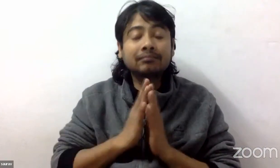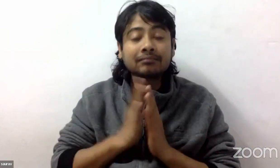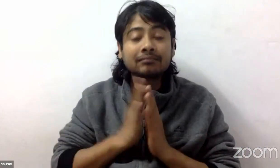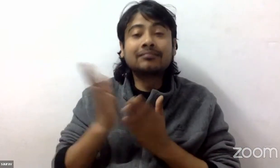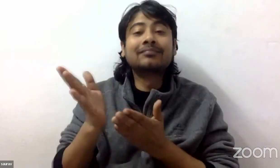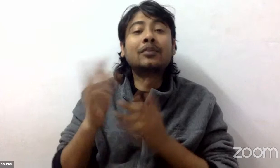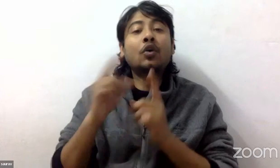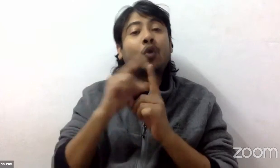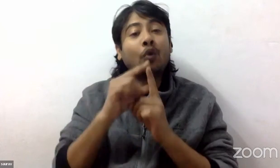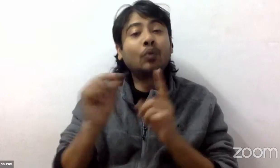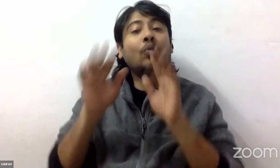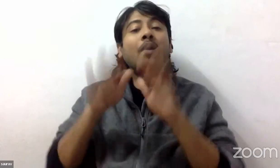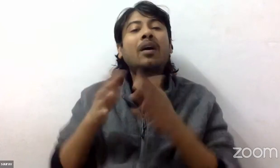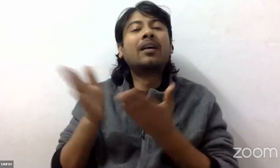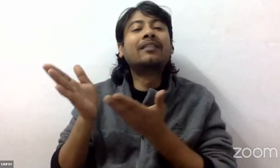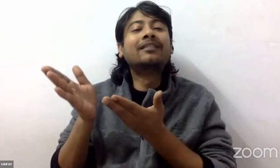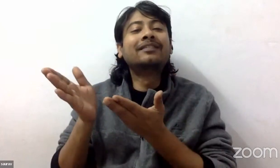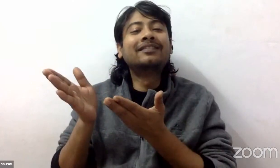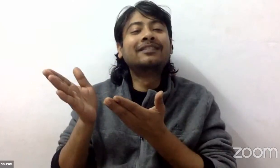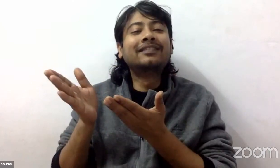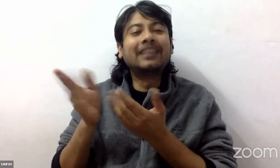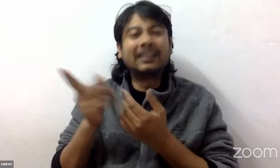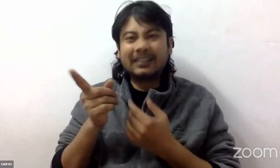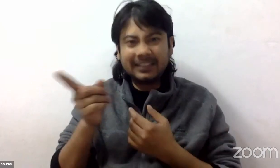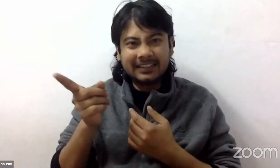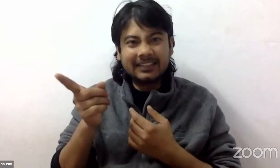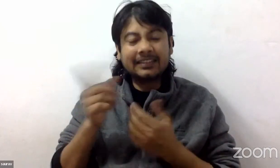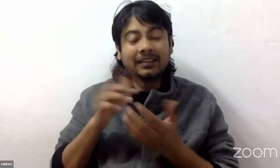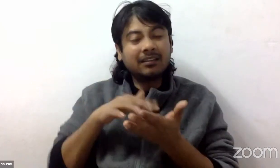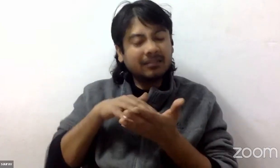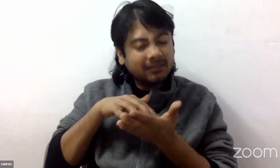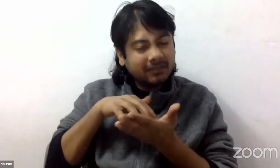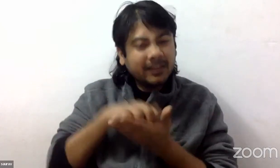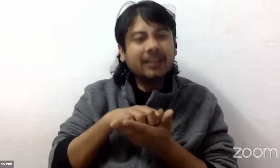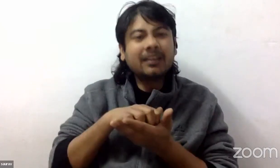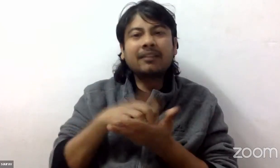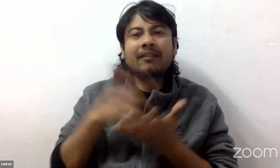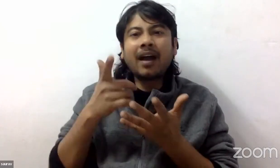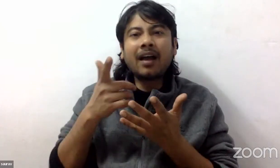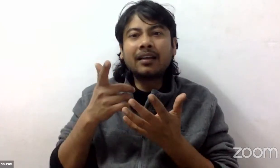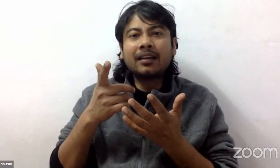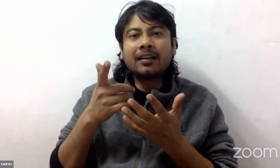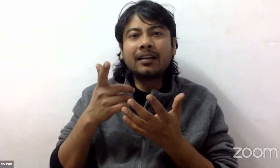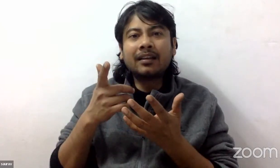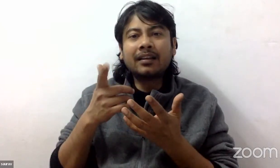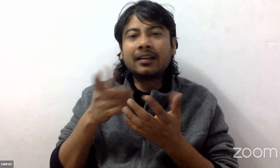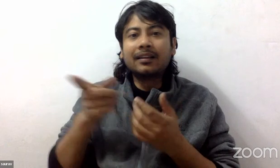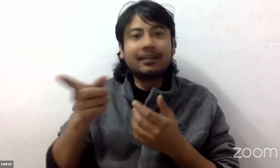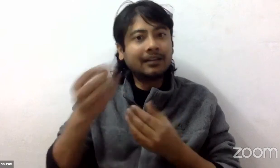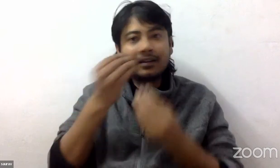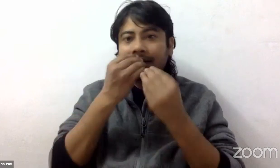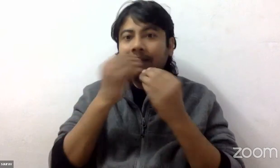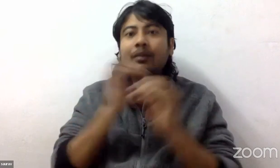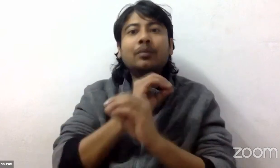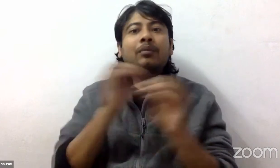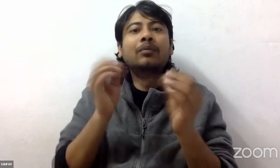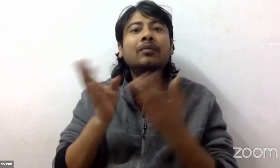very tired and she's become very weak due to fasting. So we do not pluck Tulsi leaves on Dwadashi